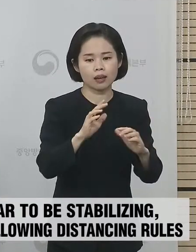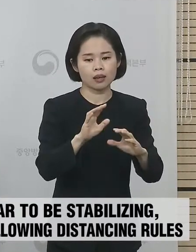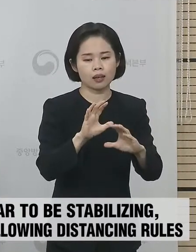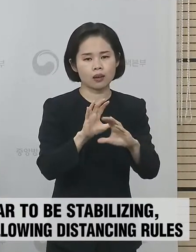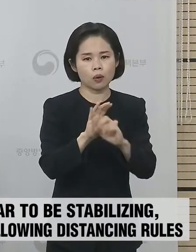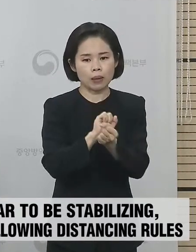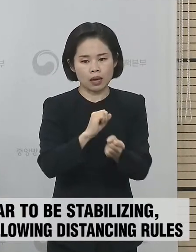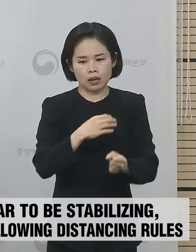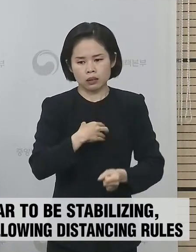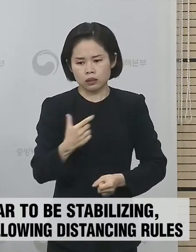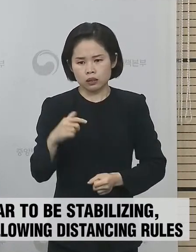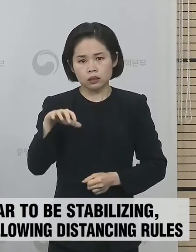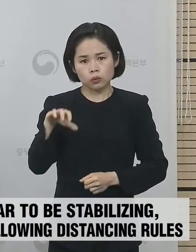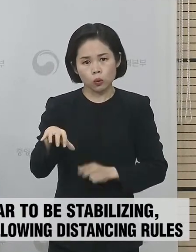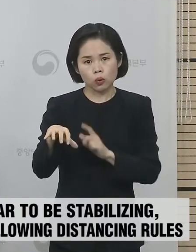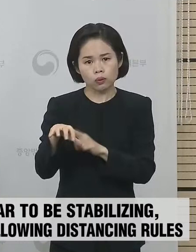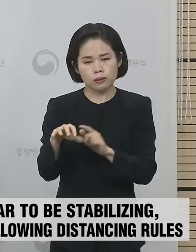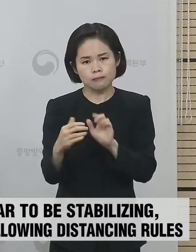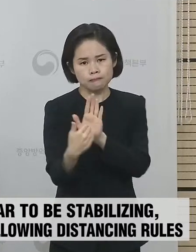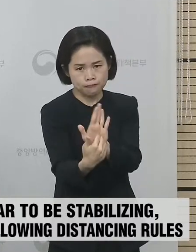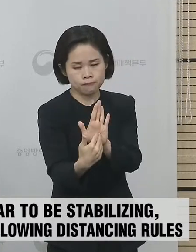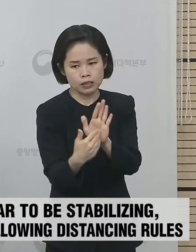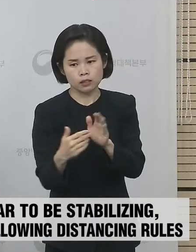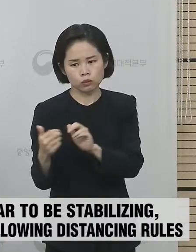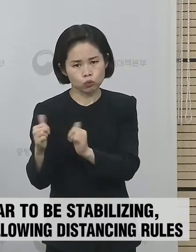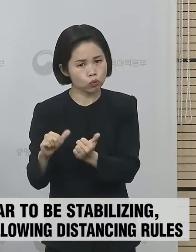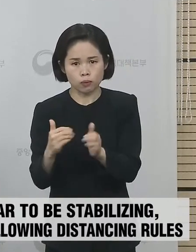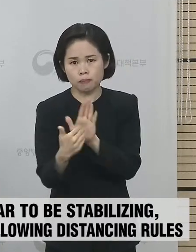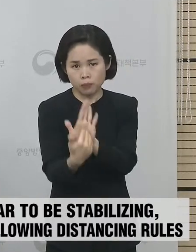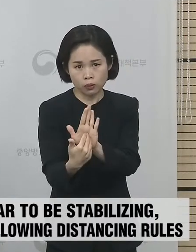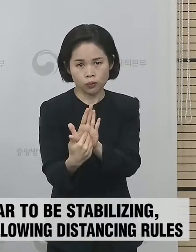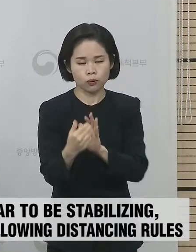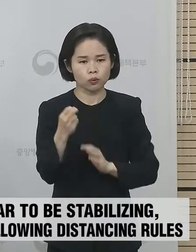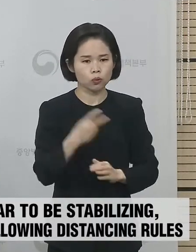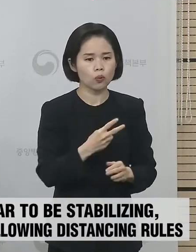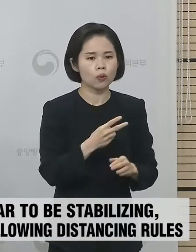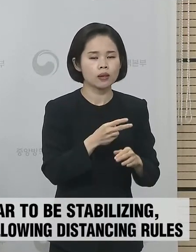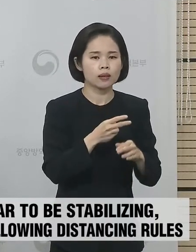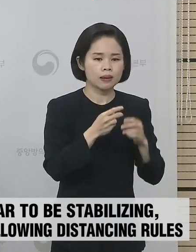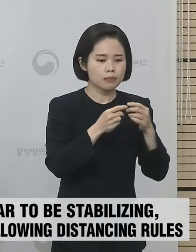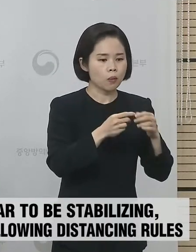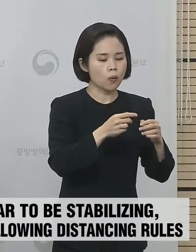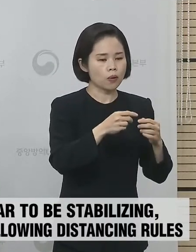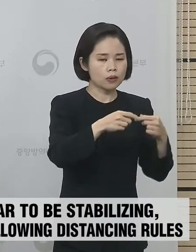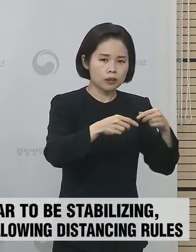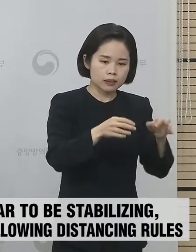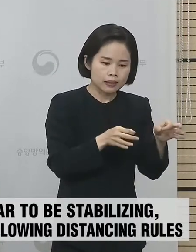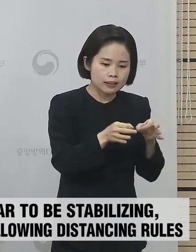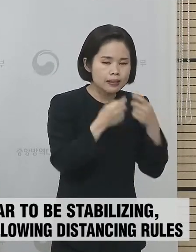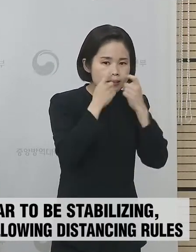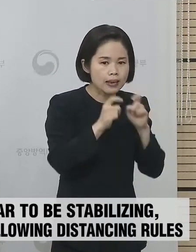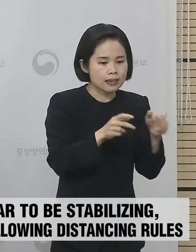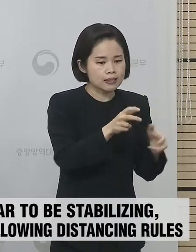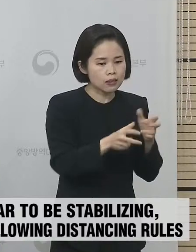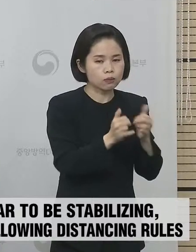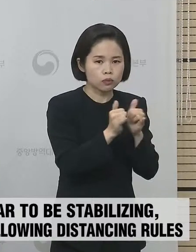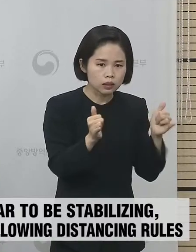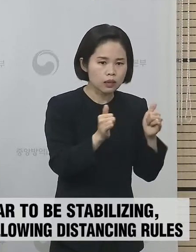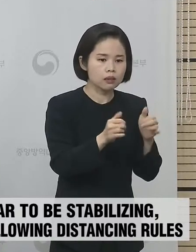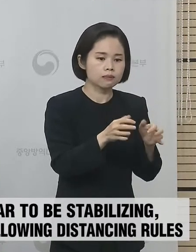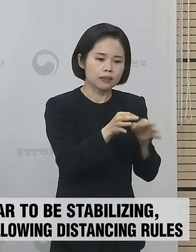virus going forward and flatten the curve so that we can decrease the number of victims, especially in